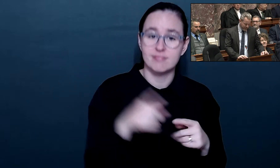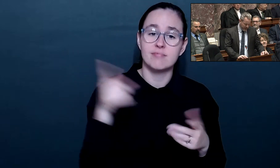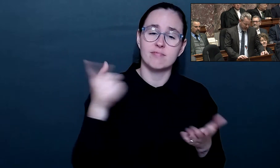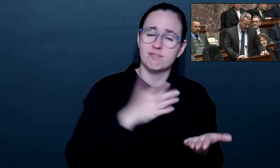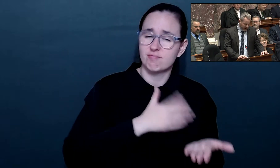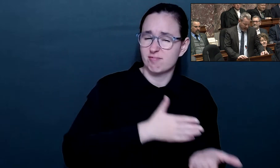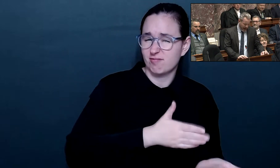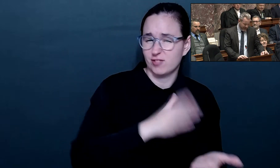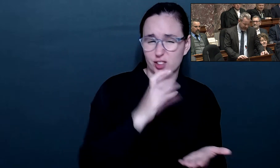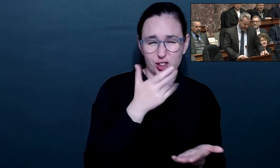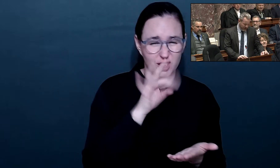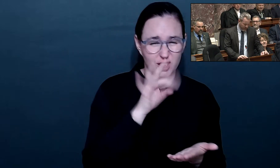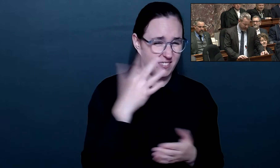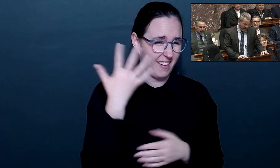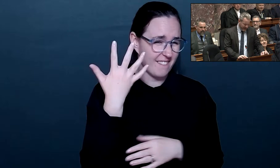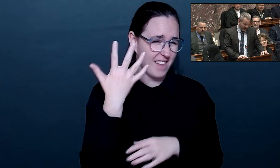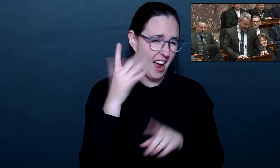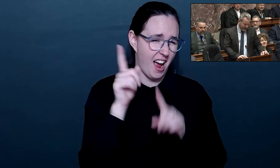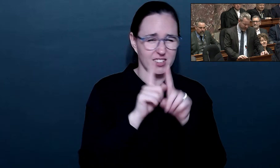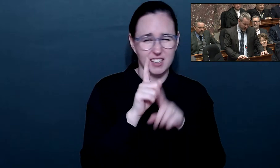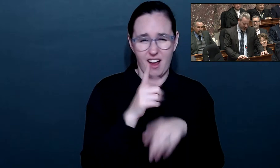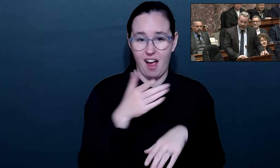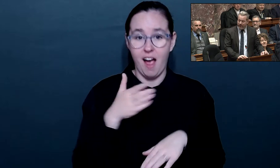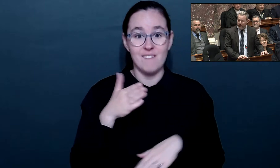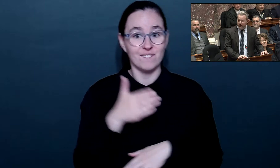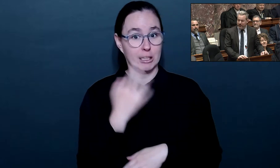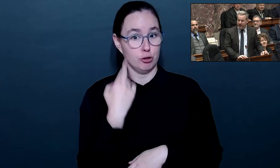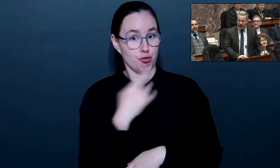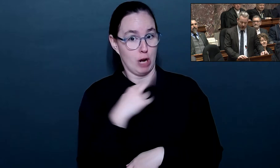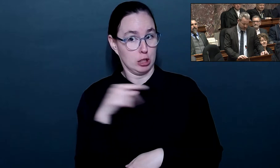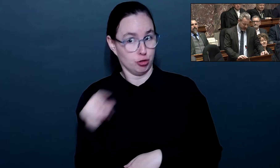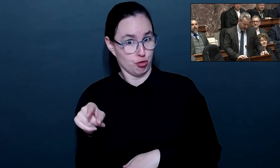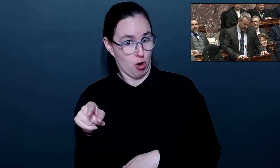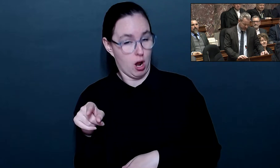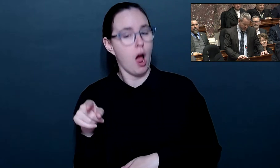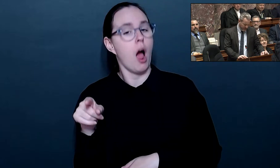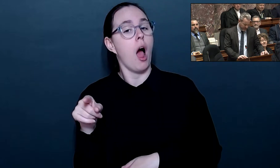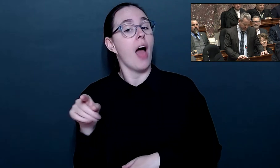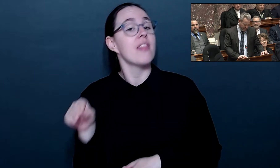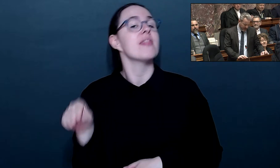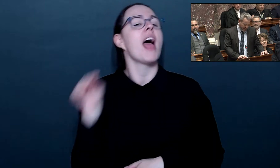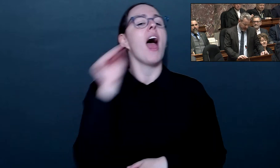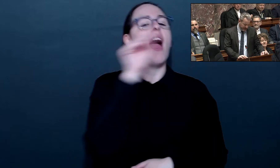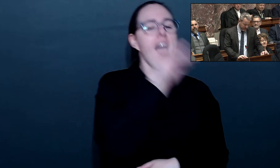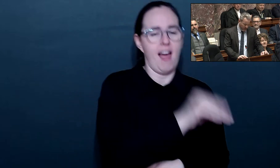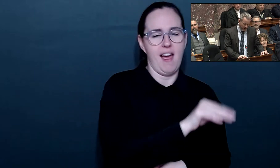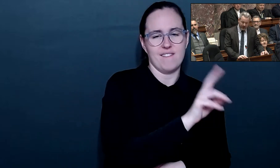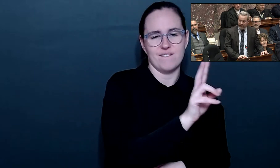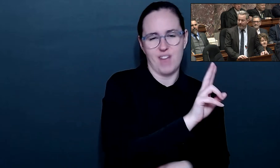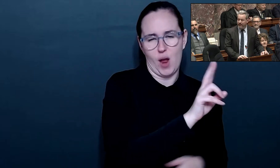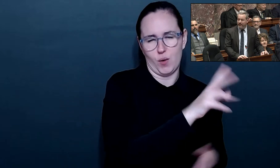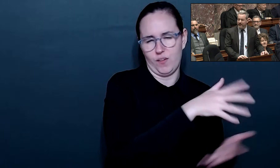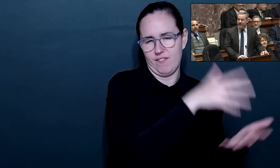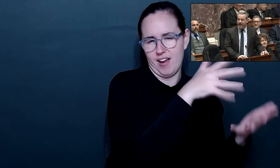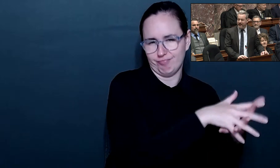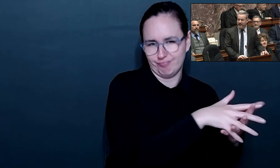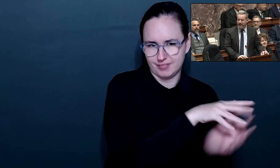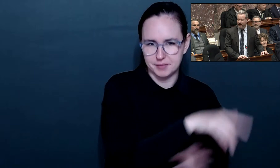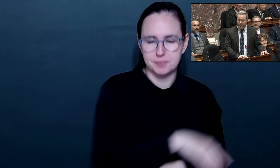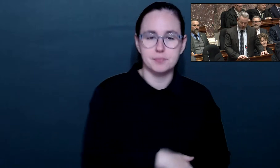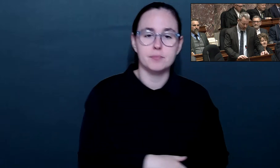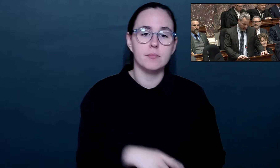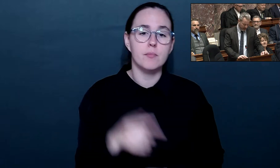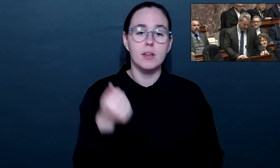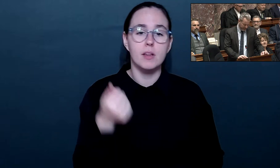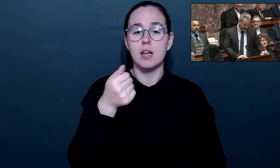Vancouver. He arrived in Vancouver in 1973 with just his car, which he had shipped over, and he explored the cities until